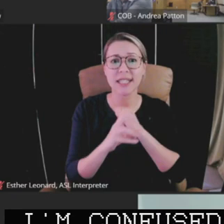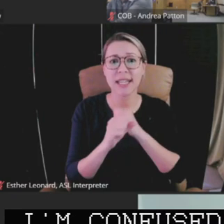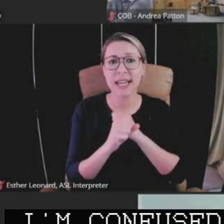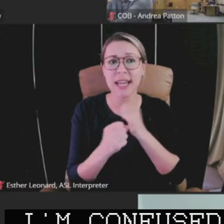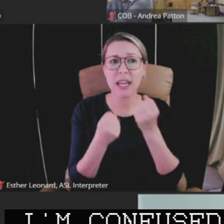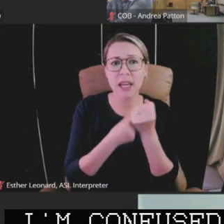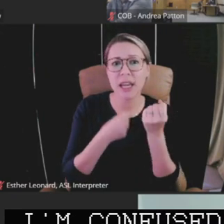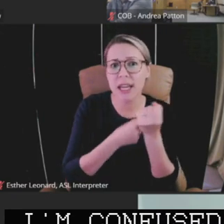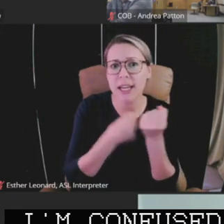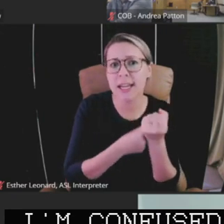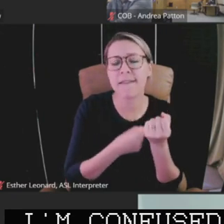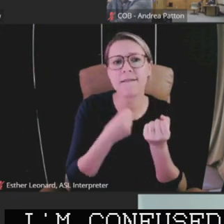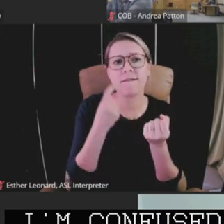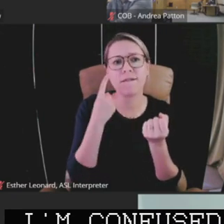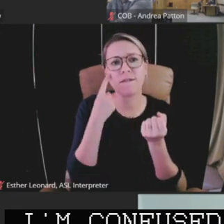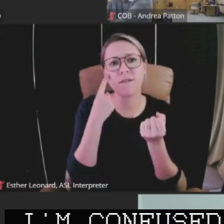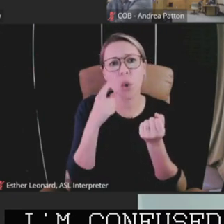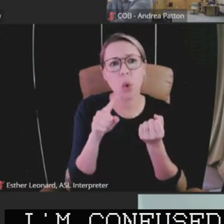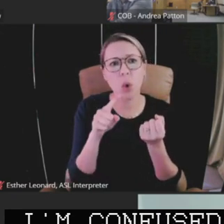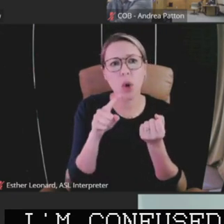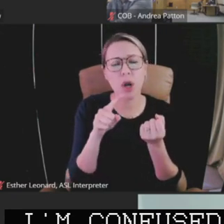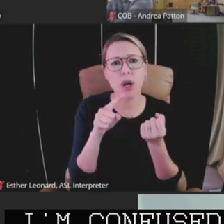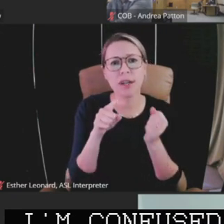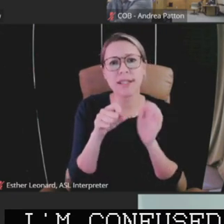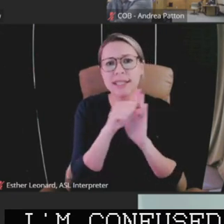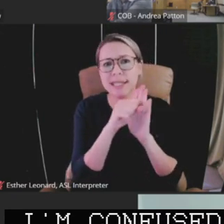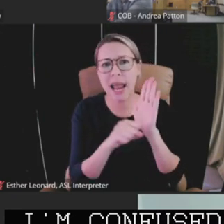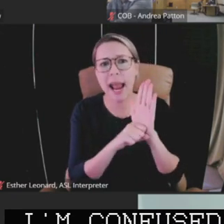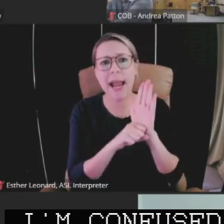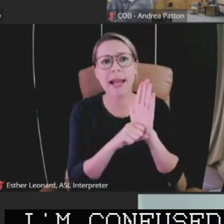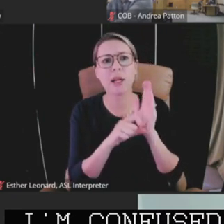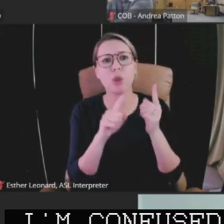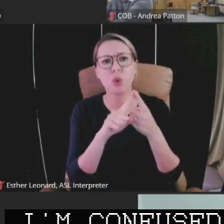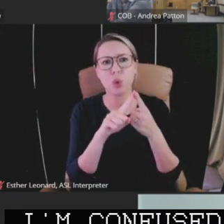on, with the state to make,